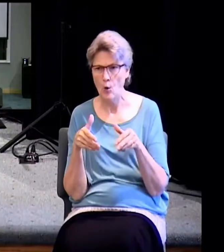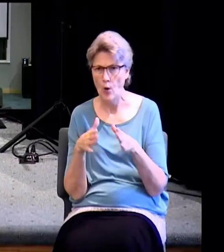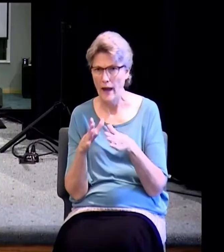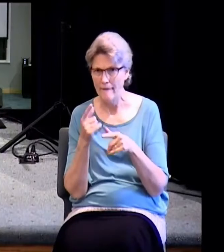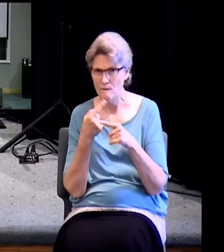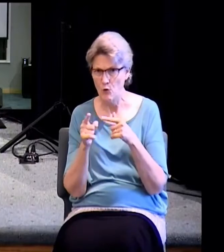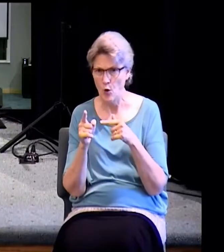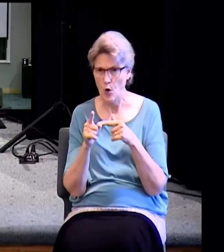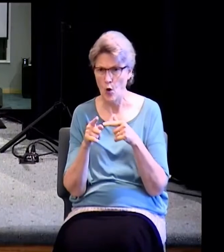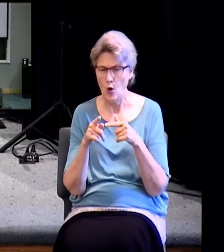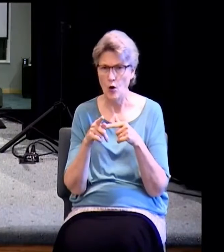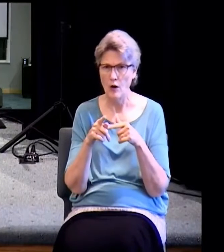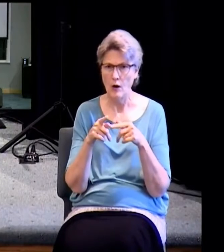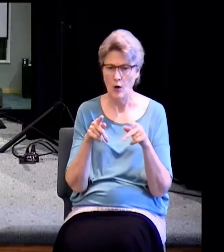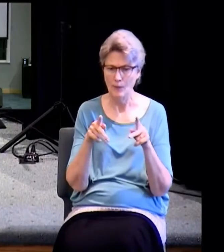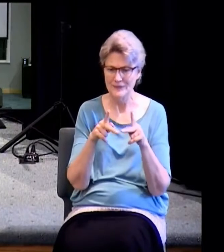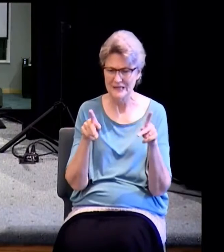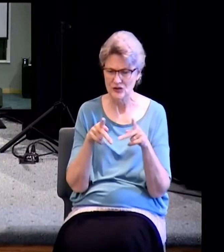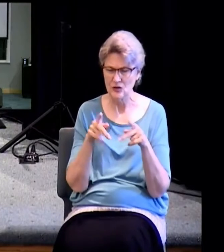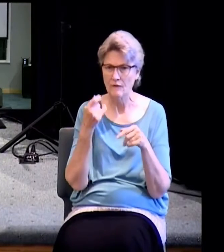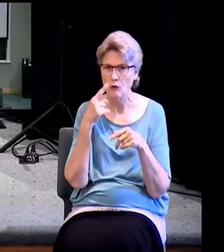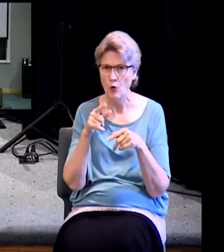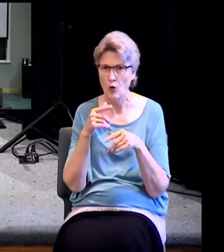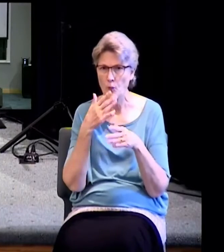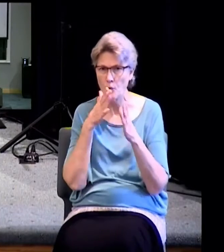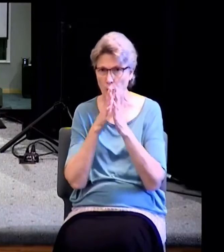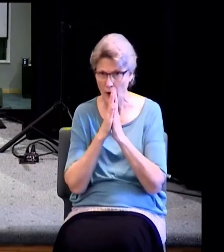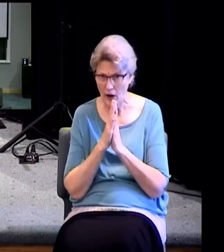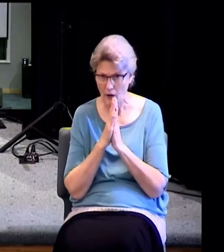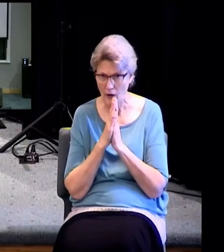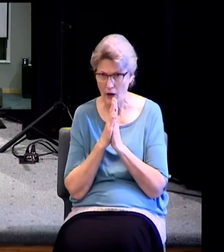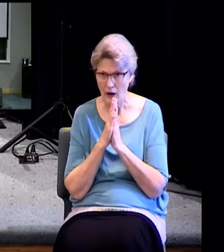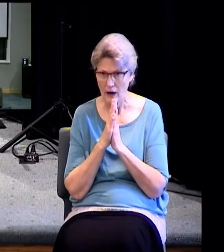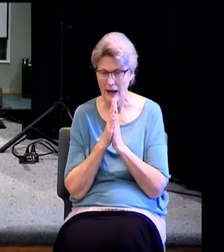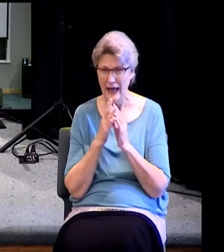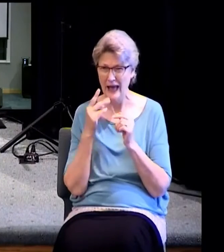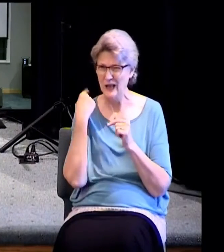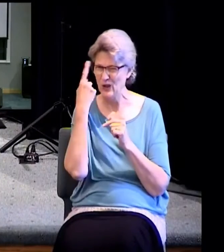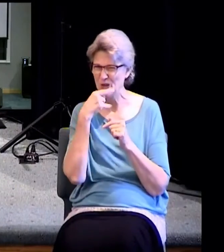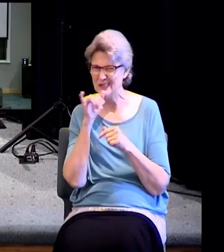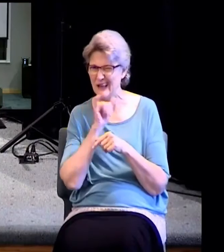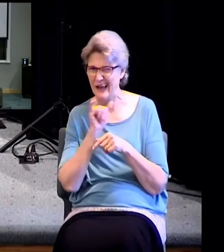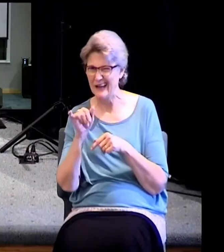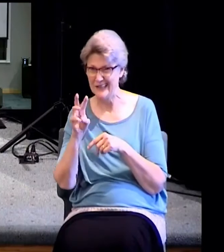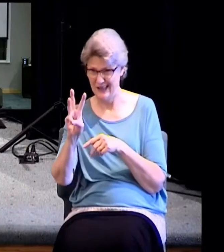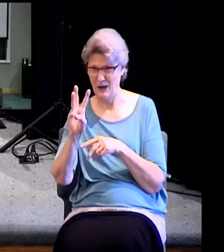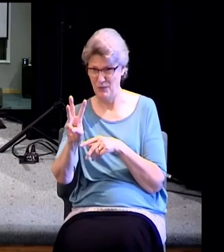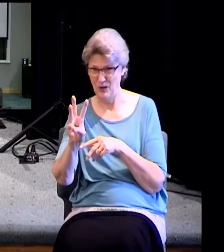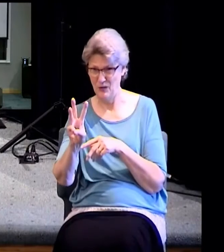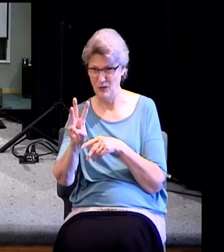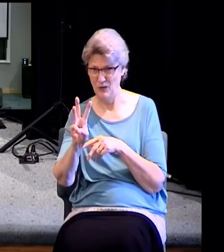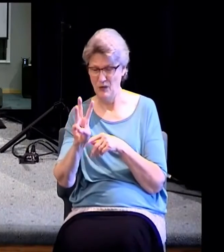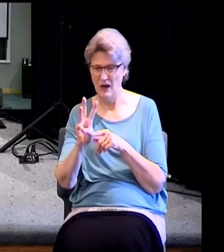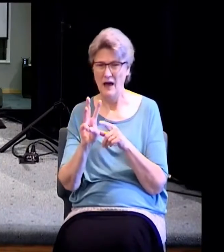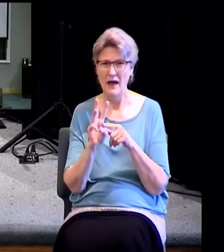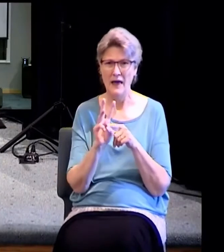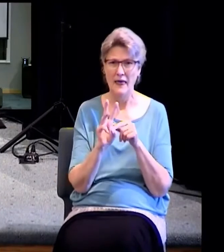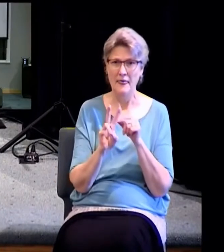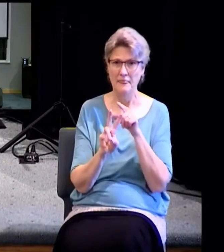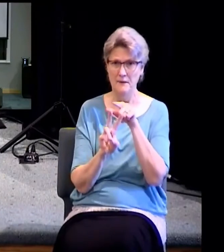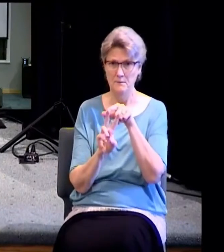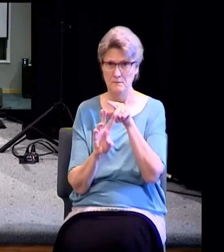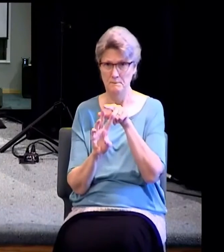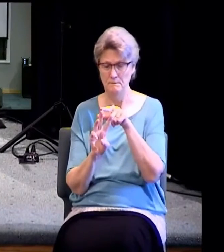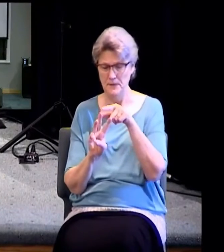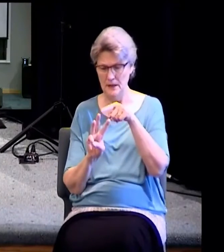looked actually like a W. The middle represents the head, and the outer represents their raised